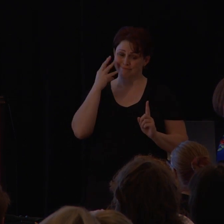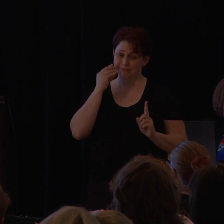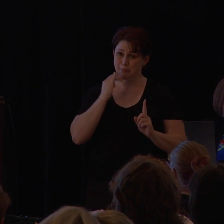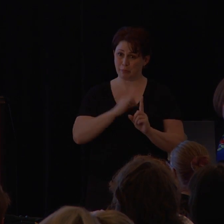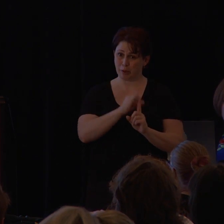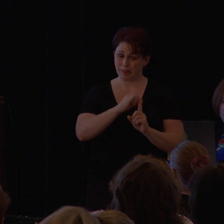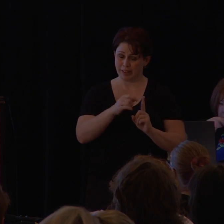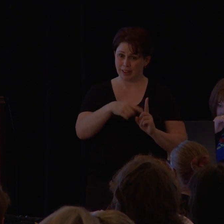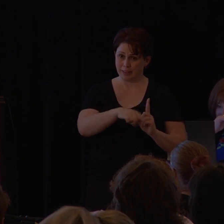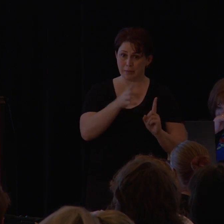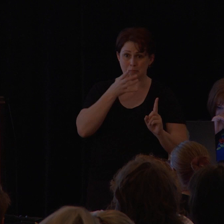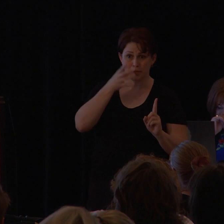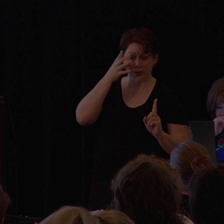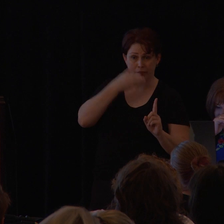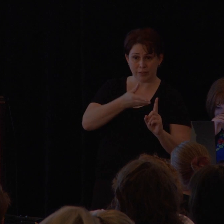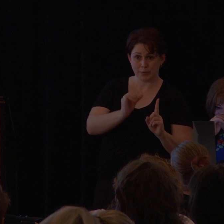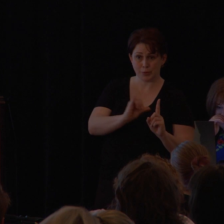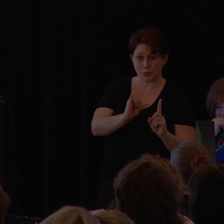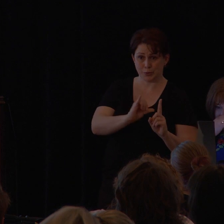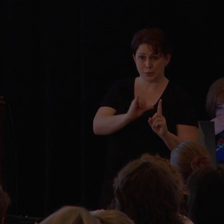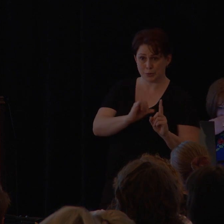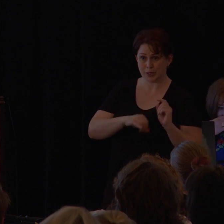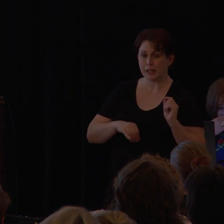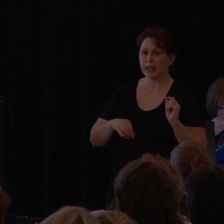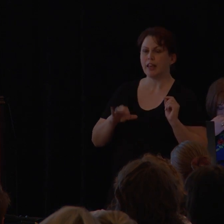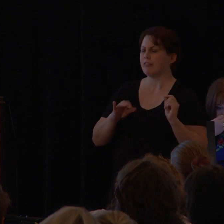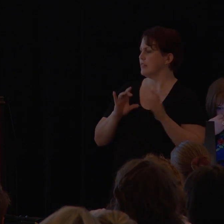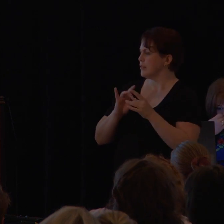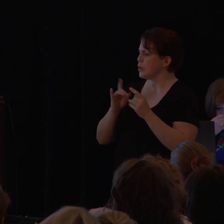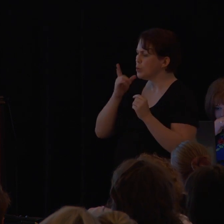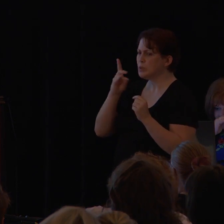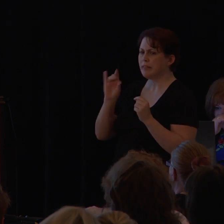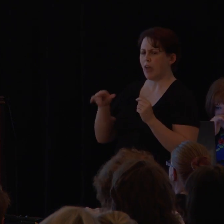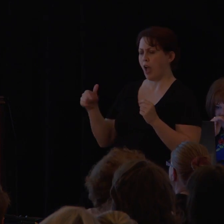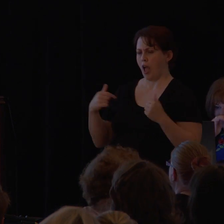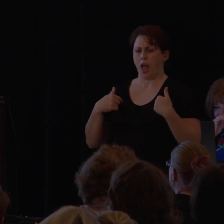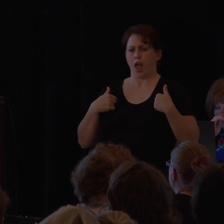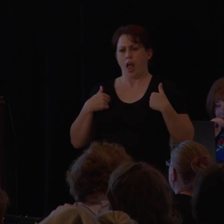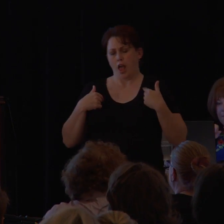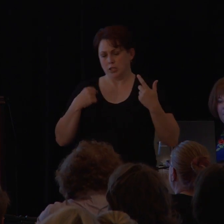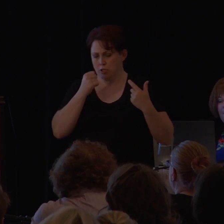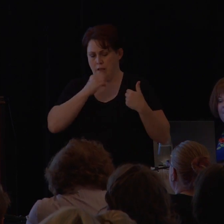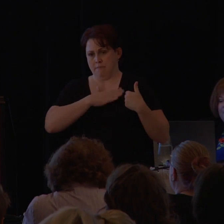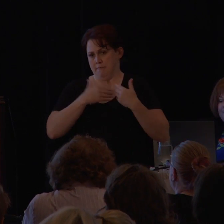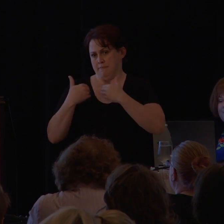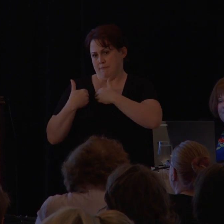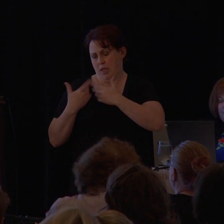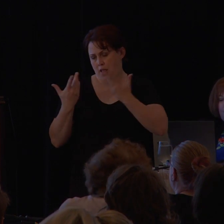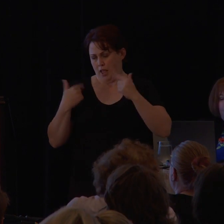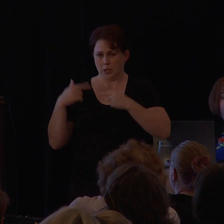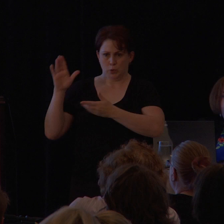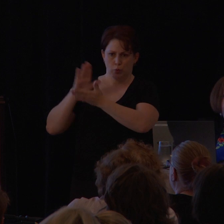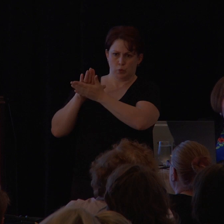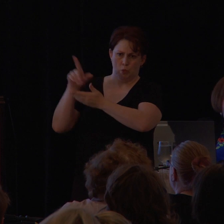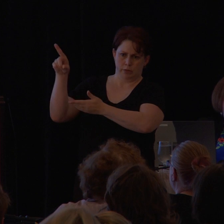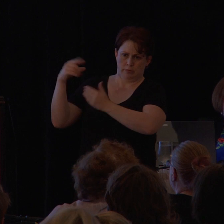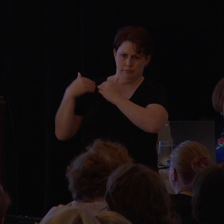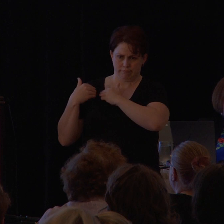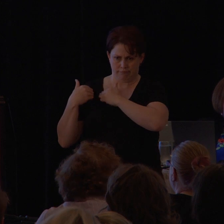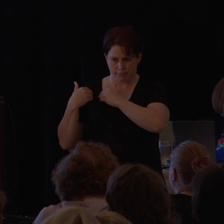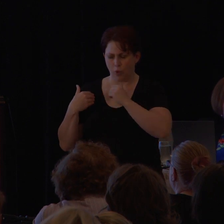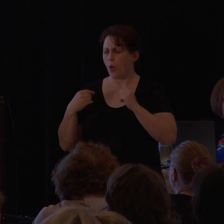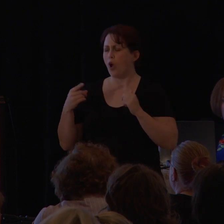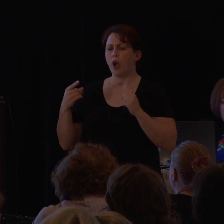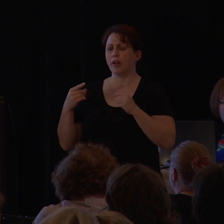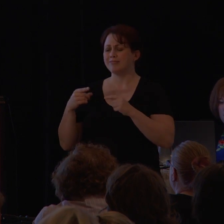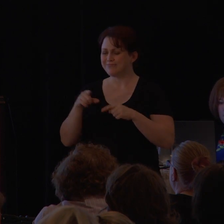try to get a reaction, everybody wants to pass the buck. Say, well, it's not us because it's taking the schools. That occurred